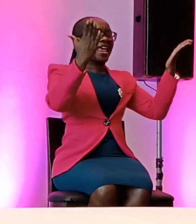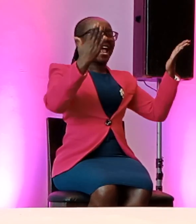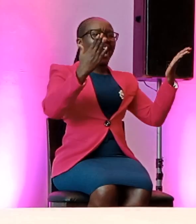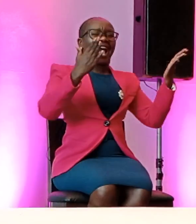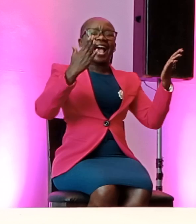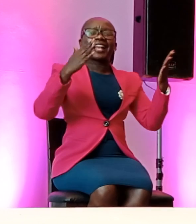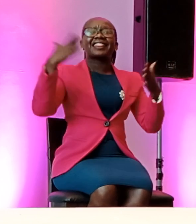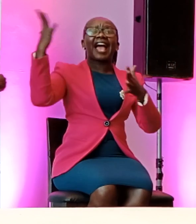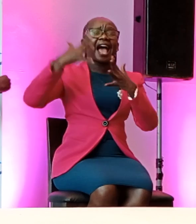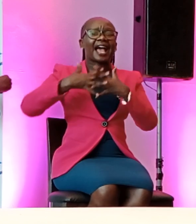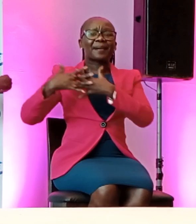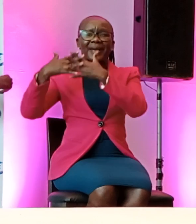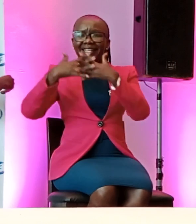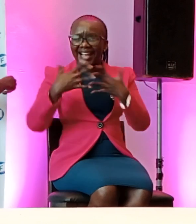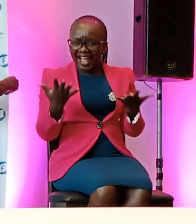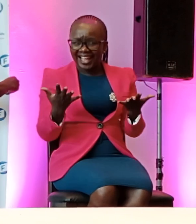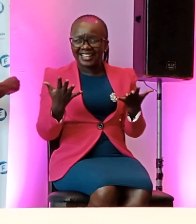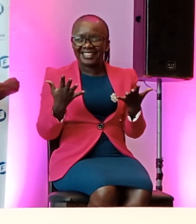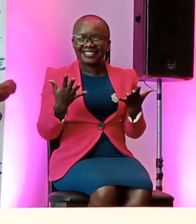York,